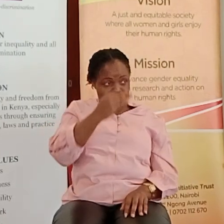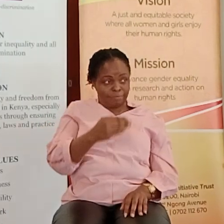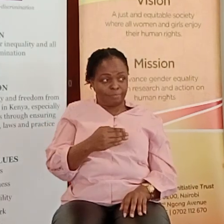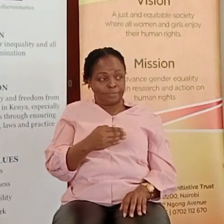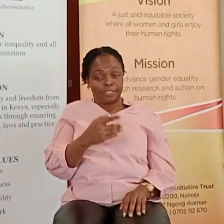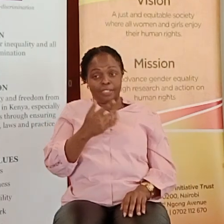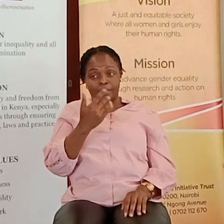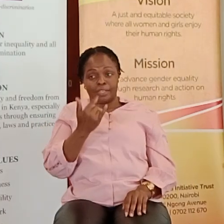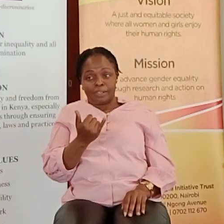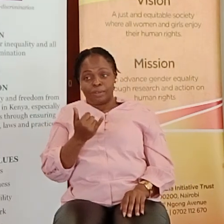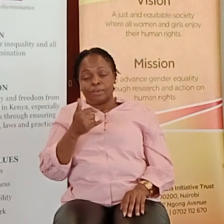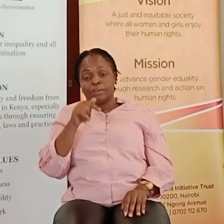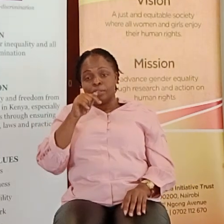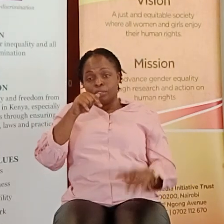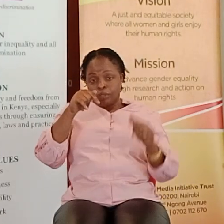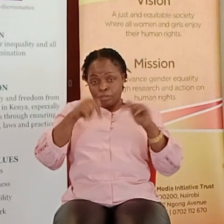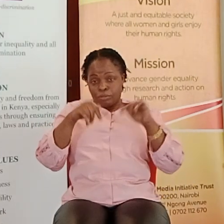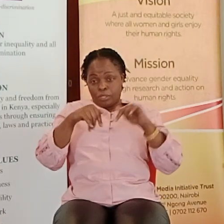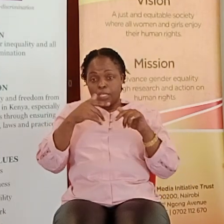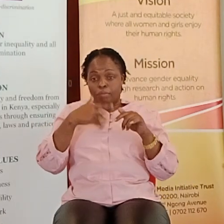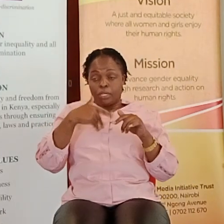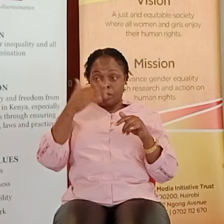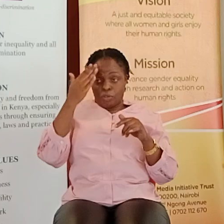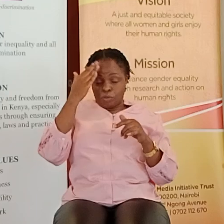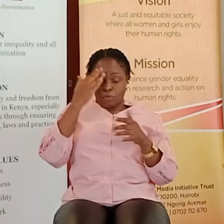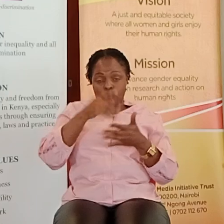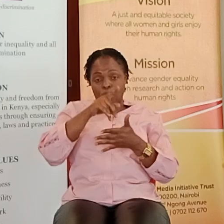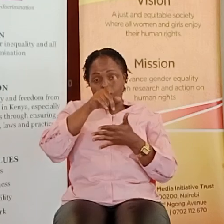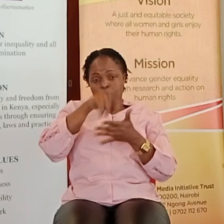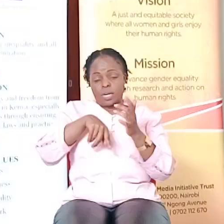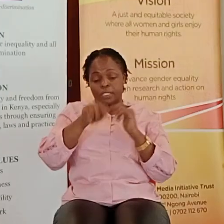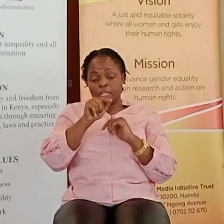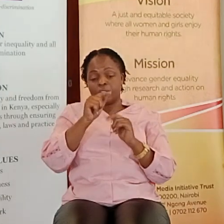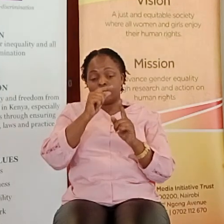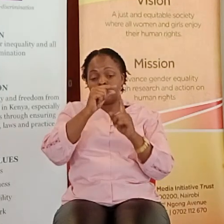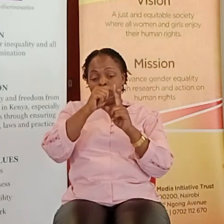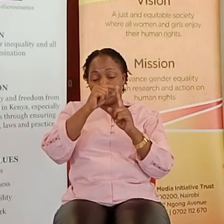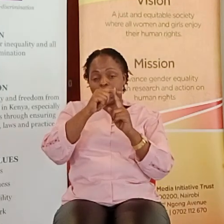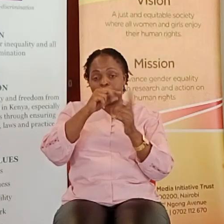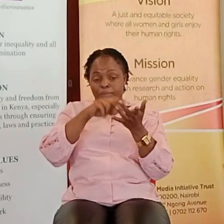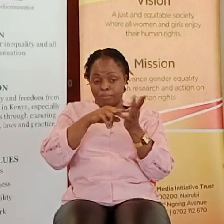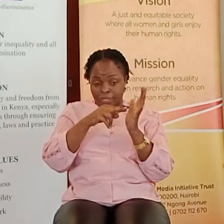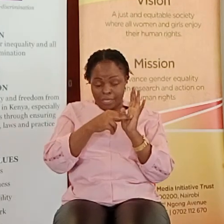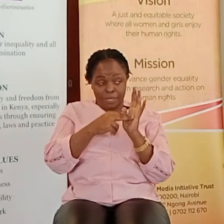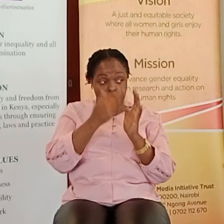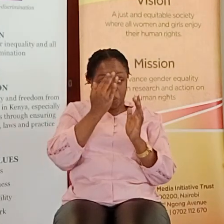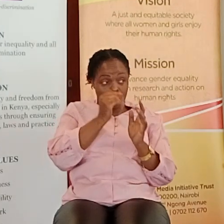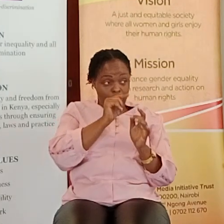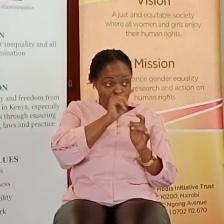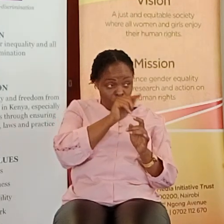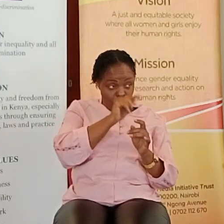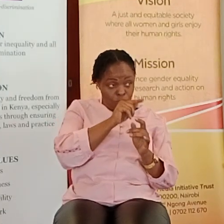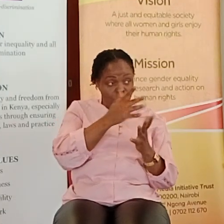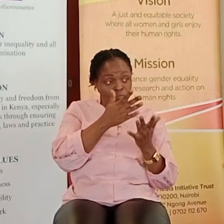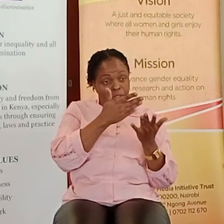Now, these days I know what some of these terminologies mean, and courtesy of you, thank you very much. Kindly